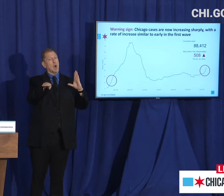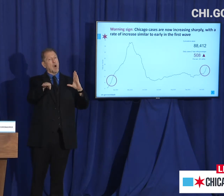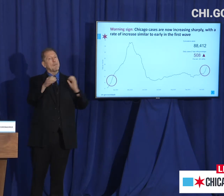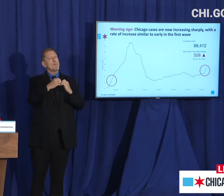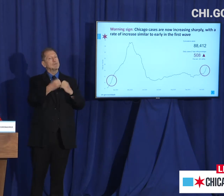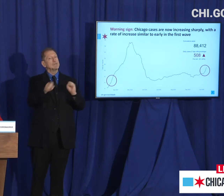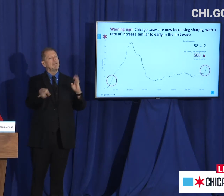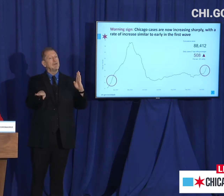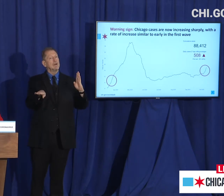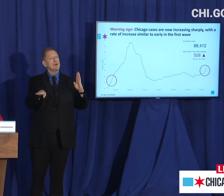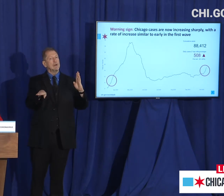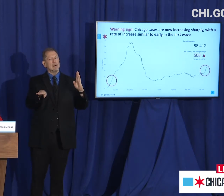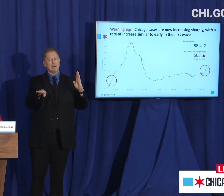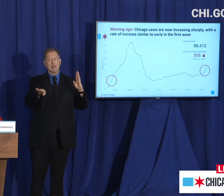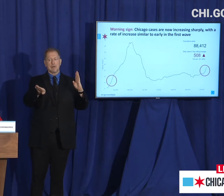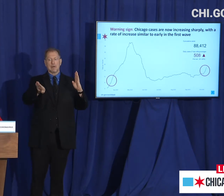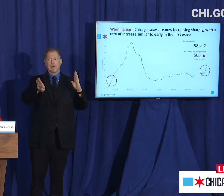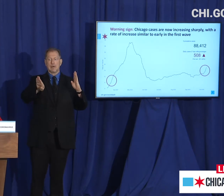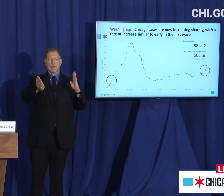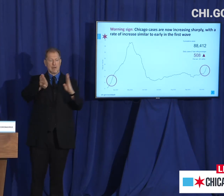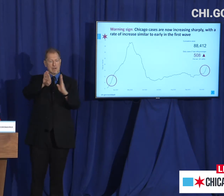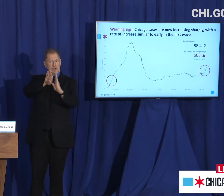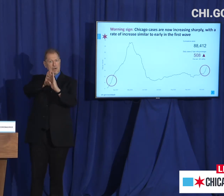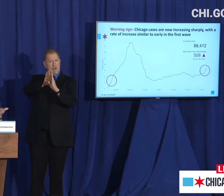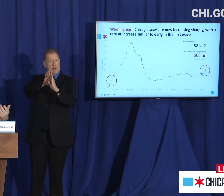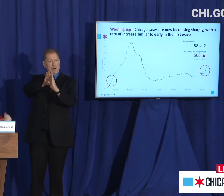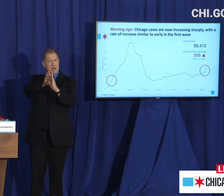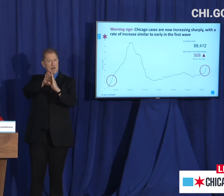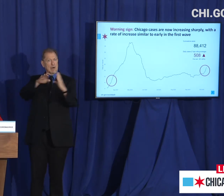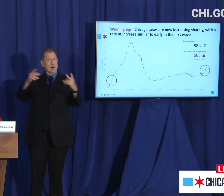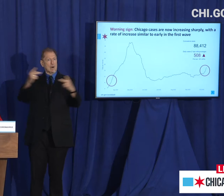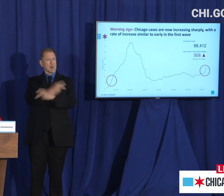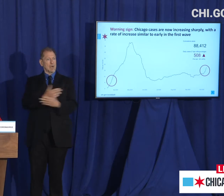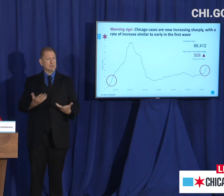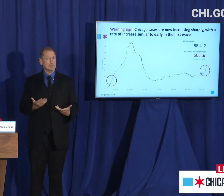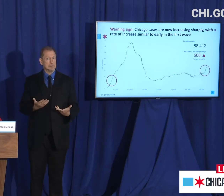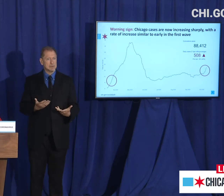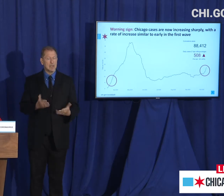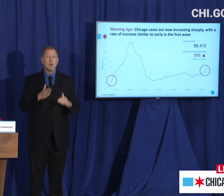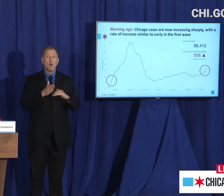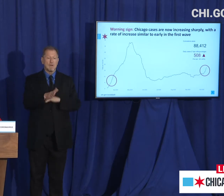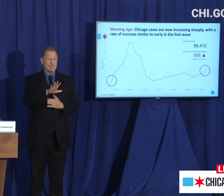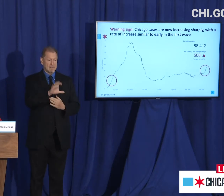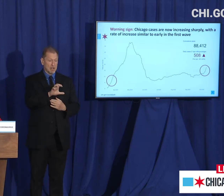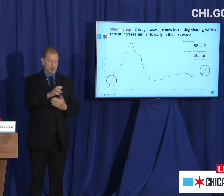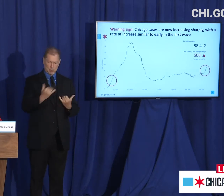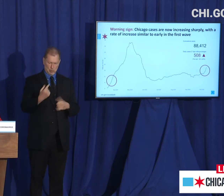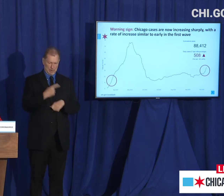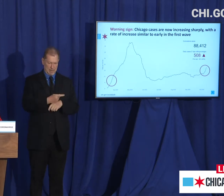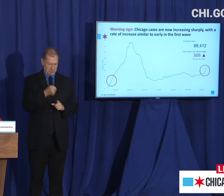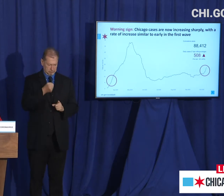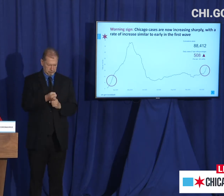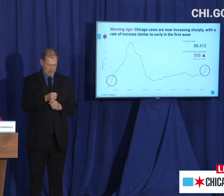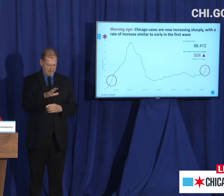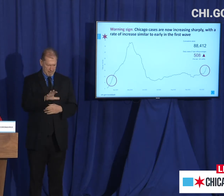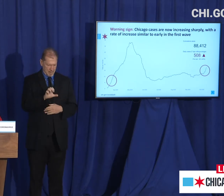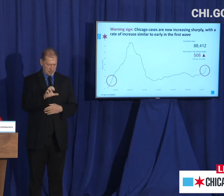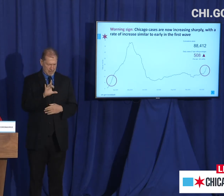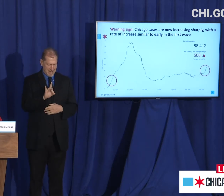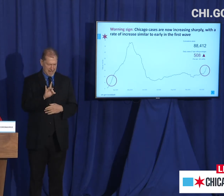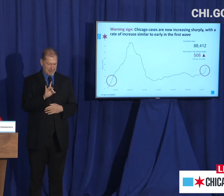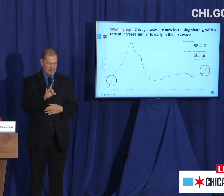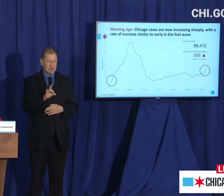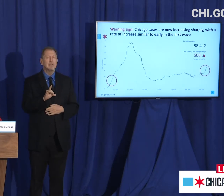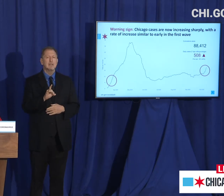very concerned that we are over 500 cases now. We're at an average of 508 cases today. But I expect this to